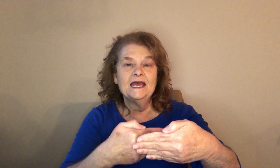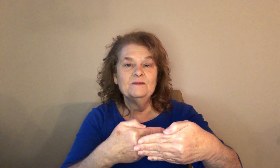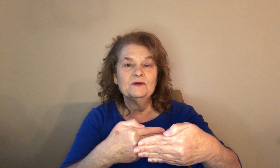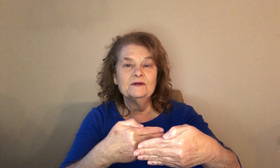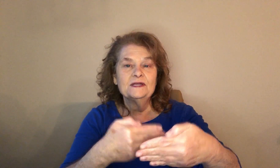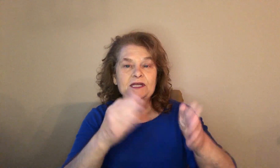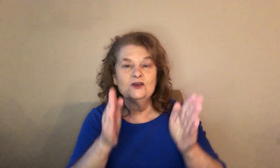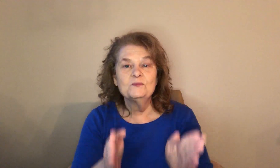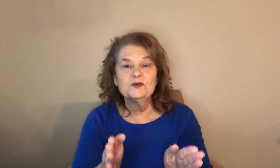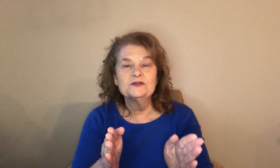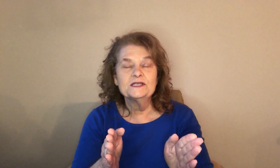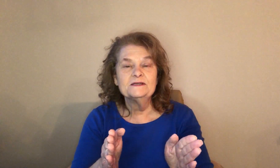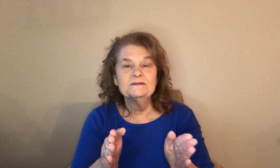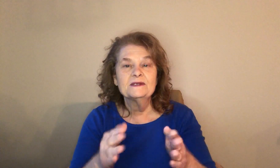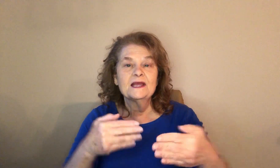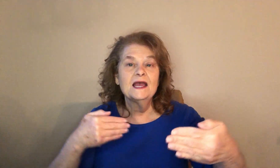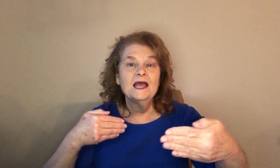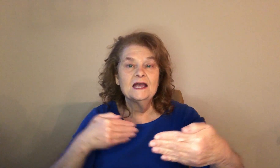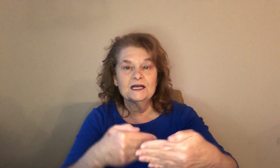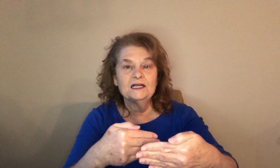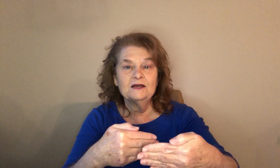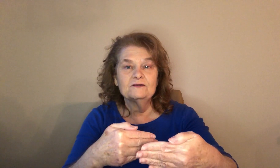Neighbor, near person, close